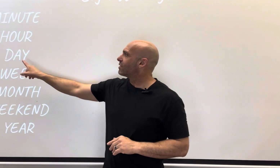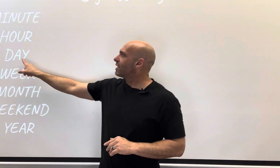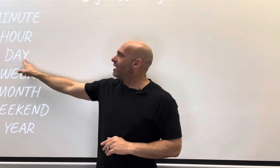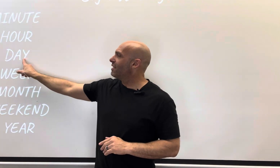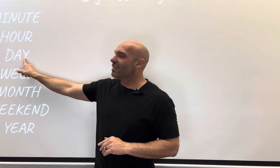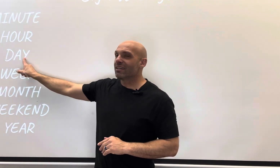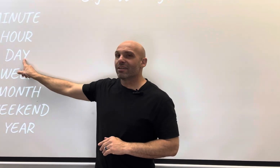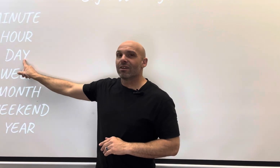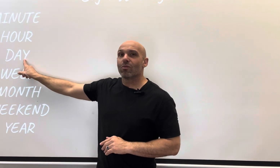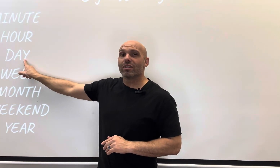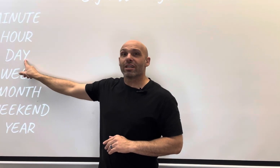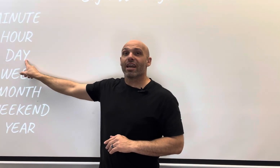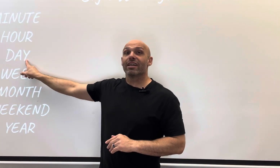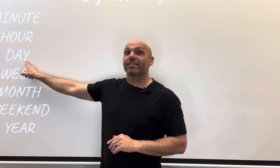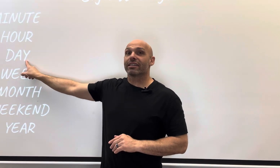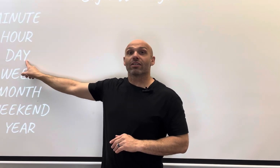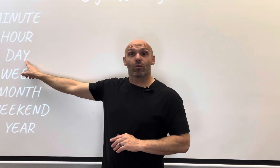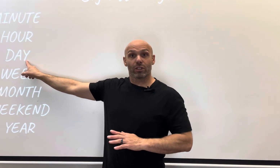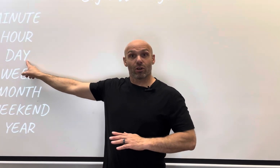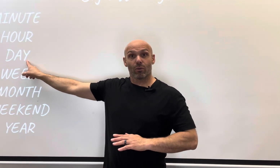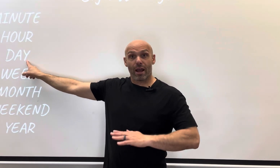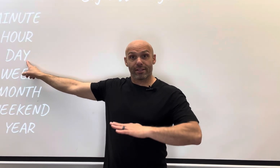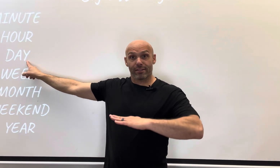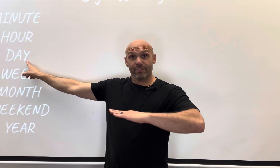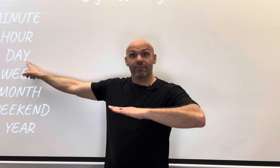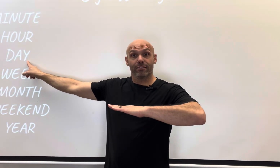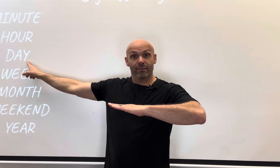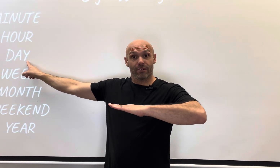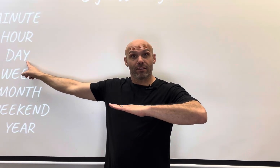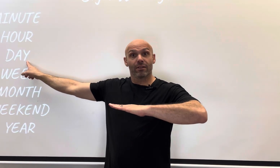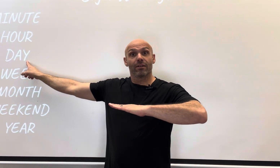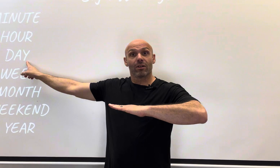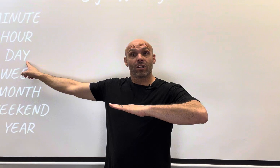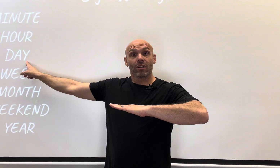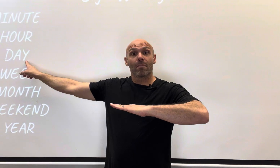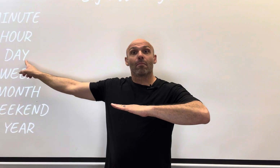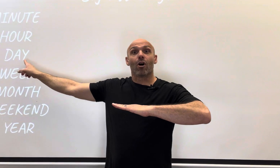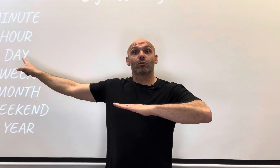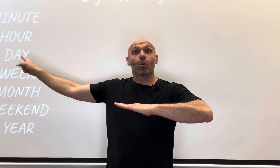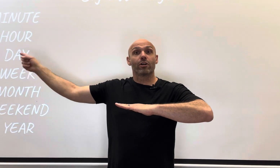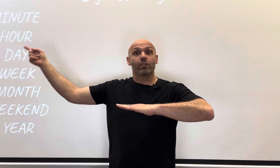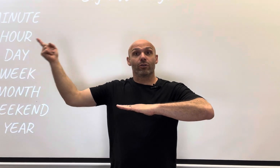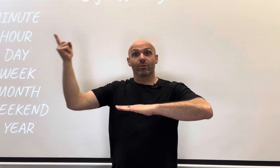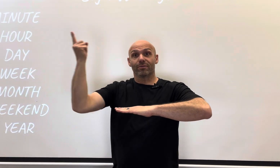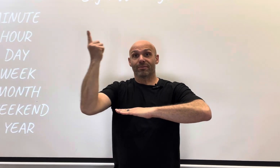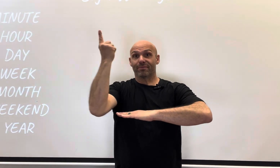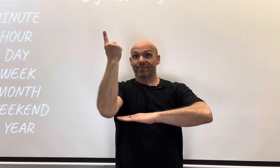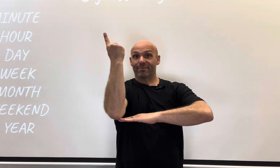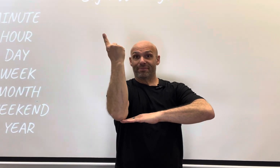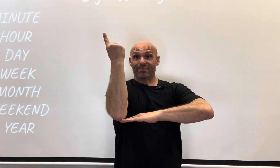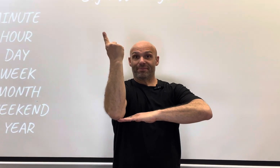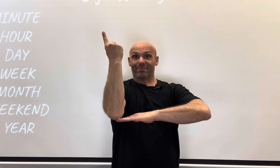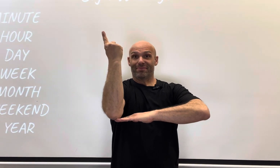Okay, day is like with the horizon, palm towards you.